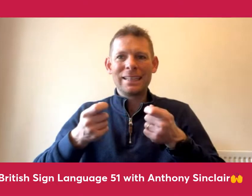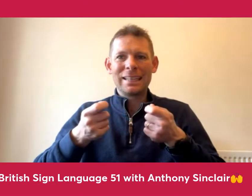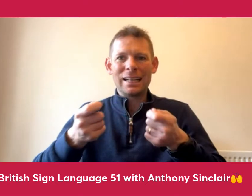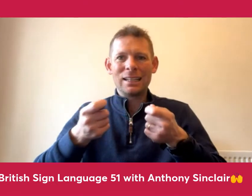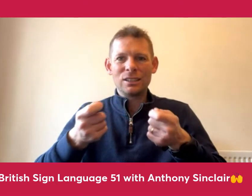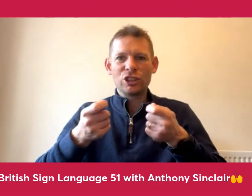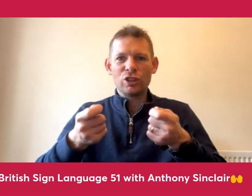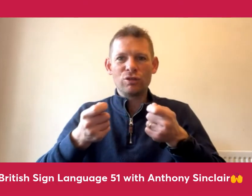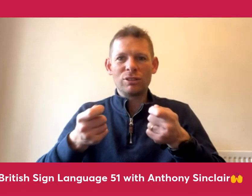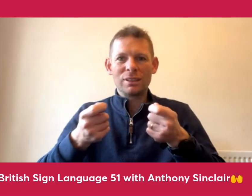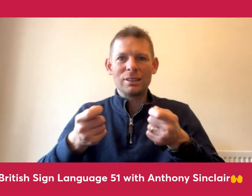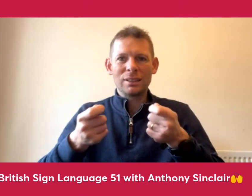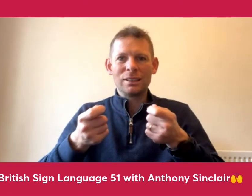self catering.